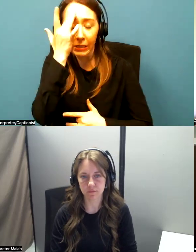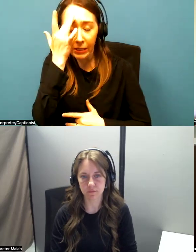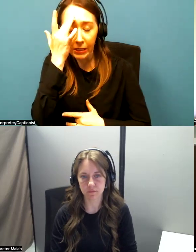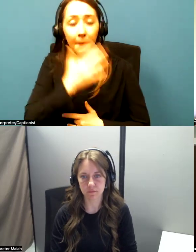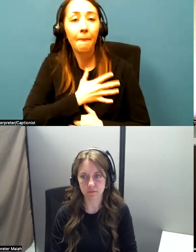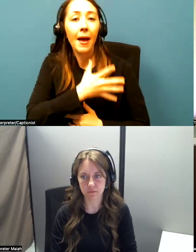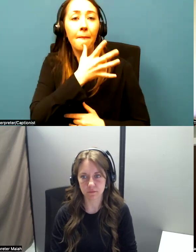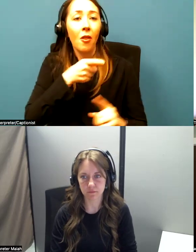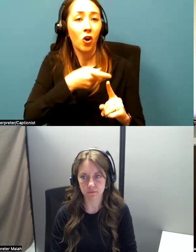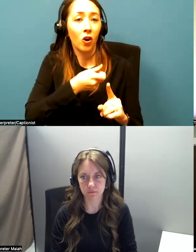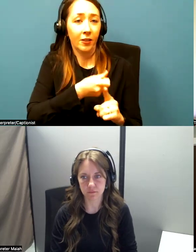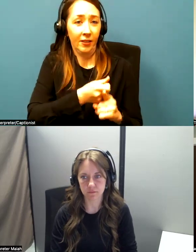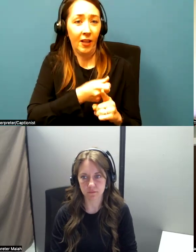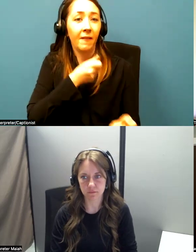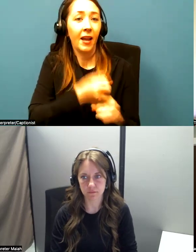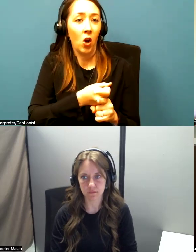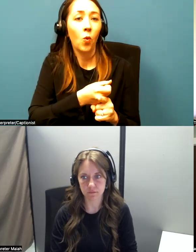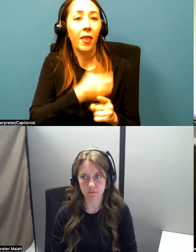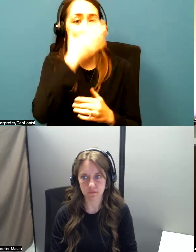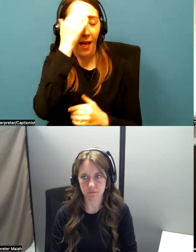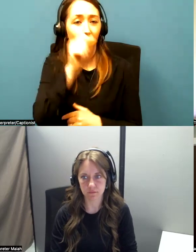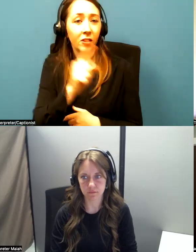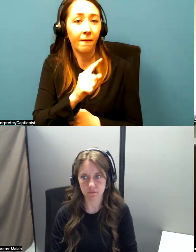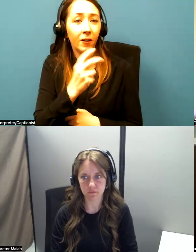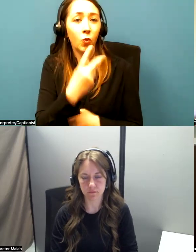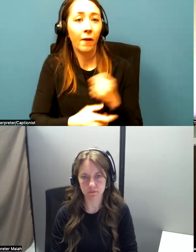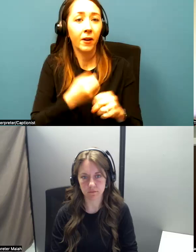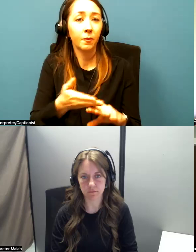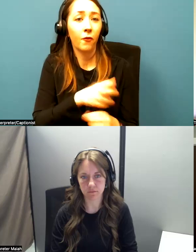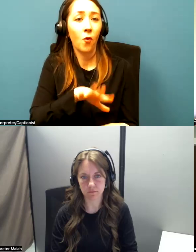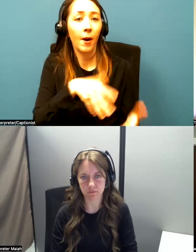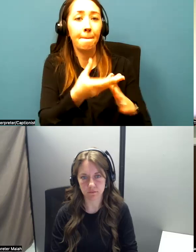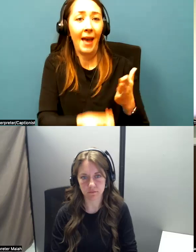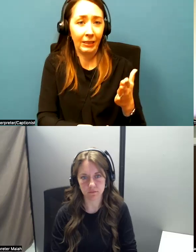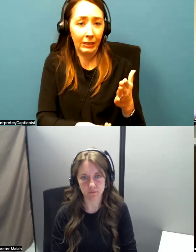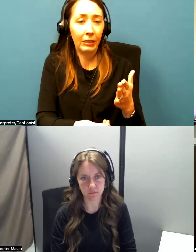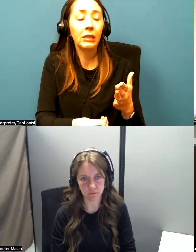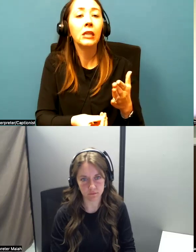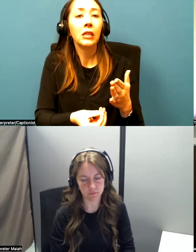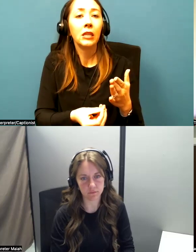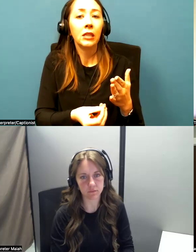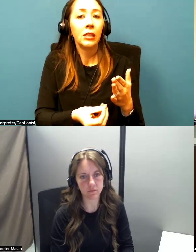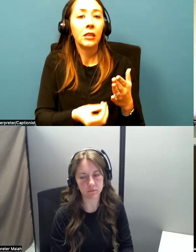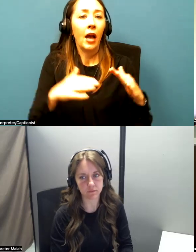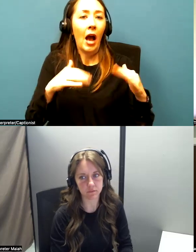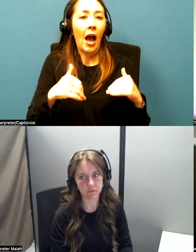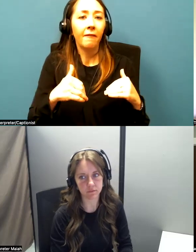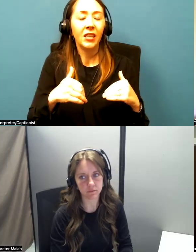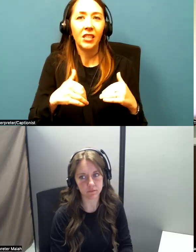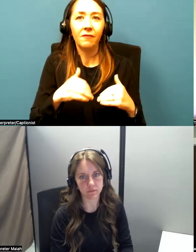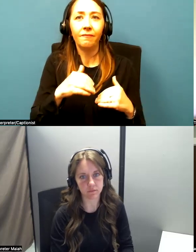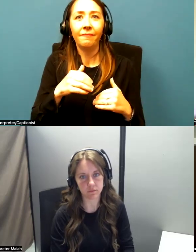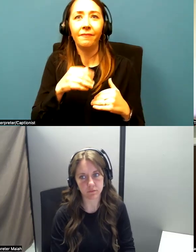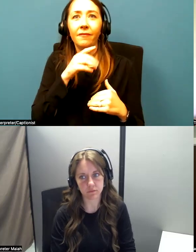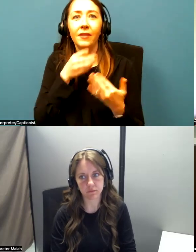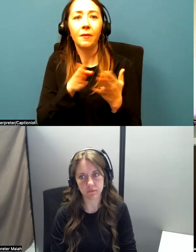mother suffered with Alzheimer's for 12 years before passing, and I haven't talked about this publicly very much, but my